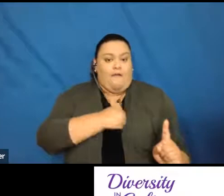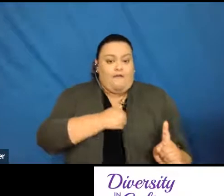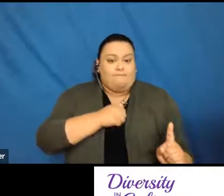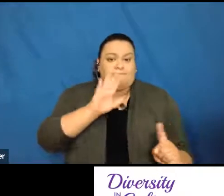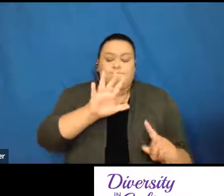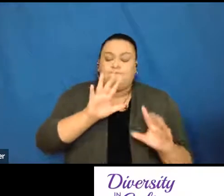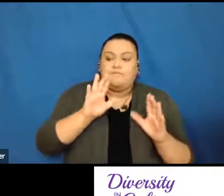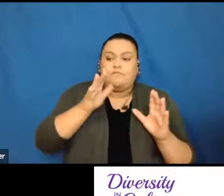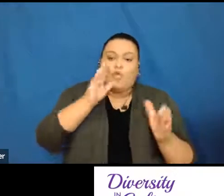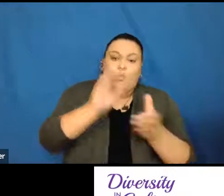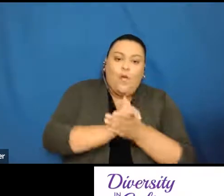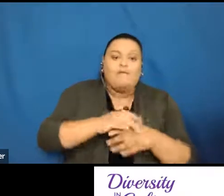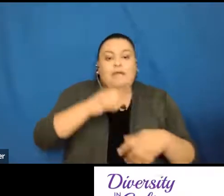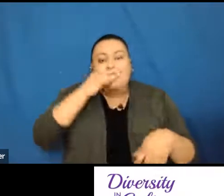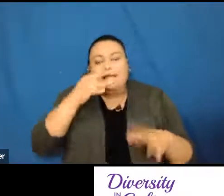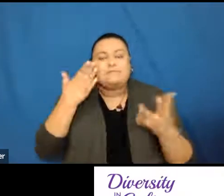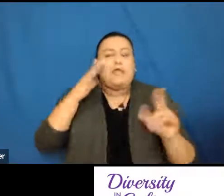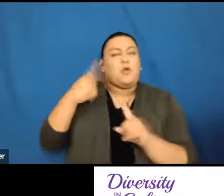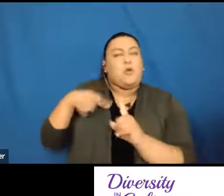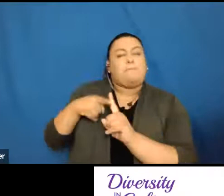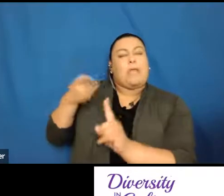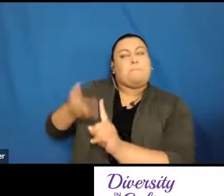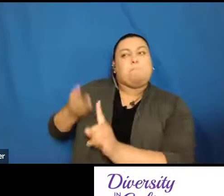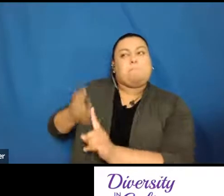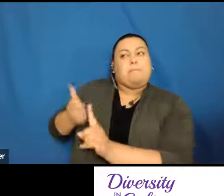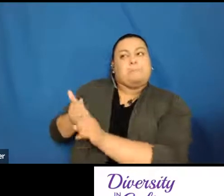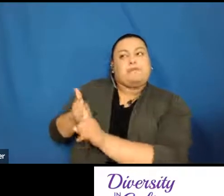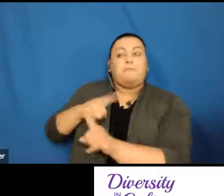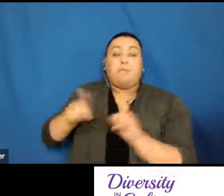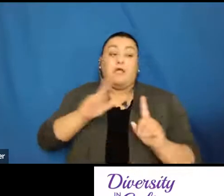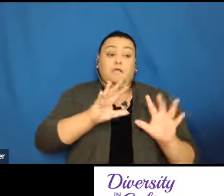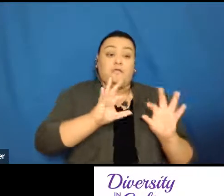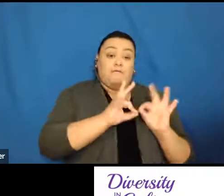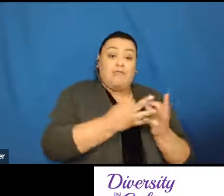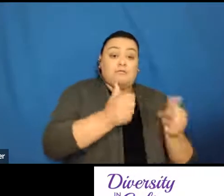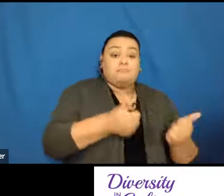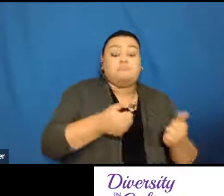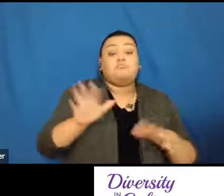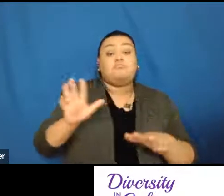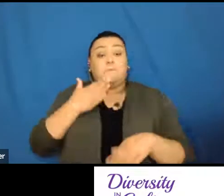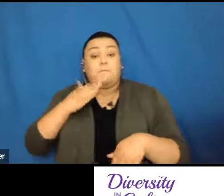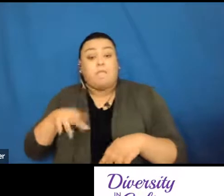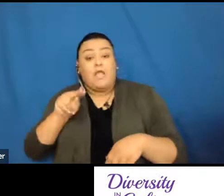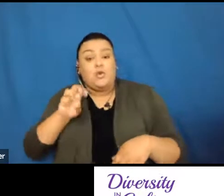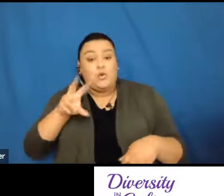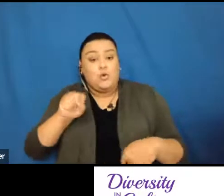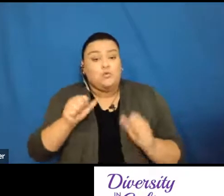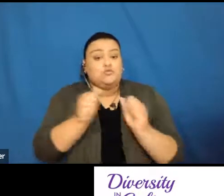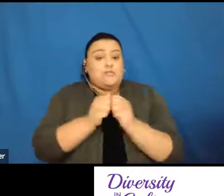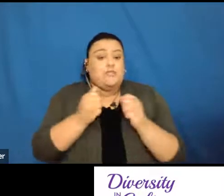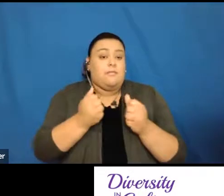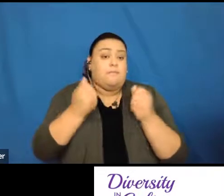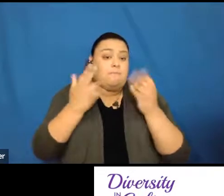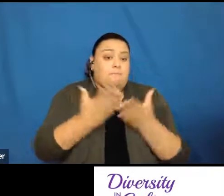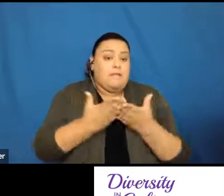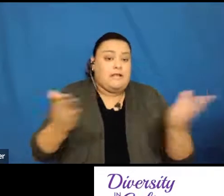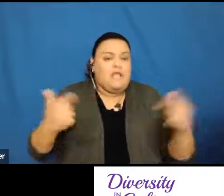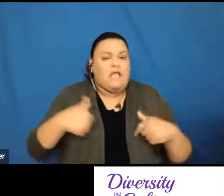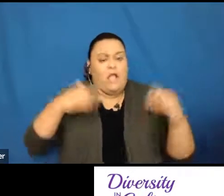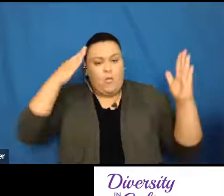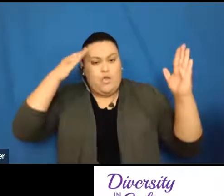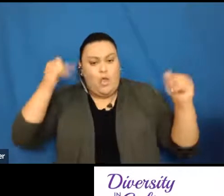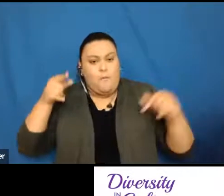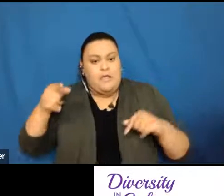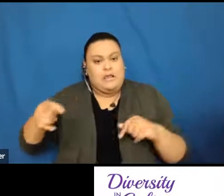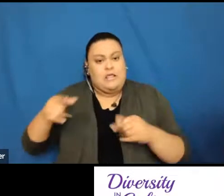know, I don't know about him. I mean, I think he was really bad news in many ways. I was hoping that he would be at least